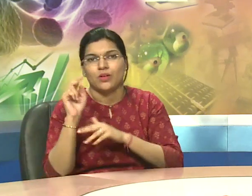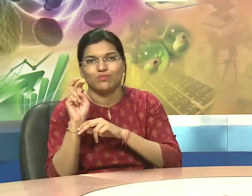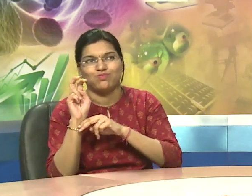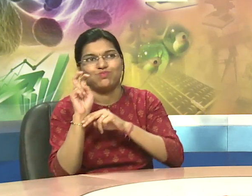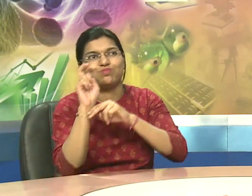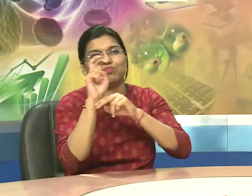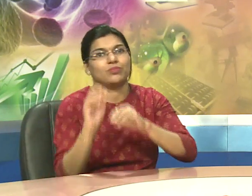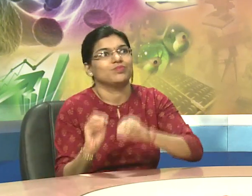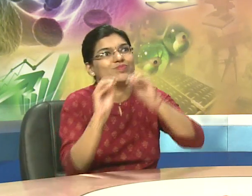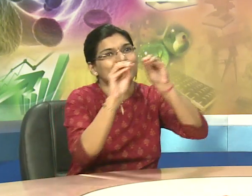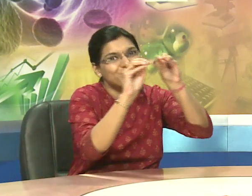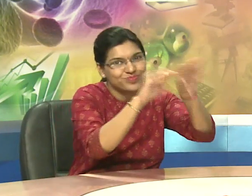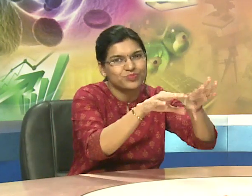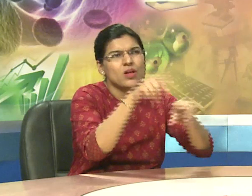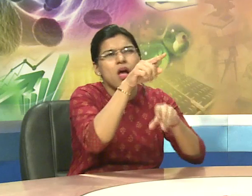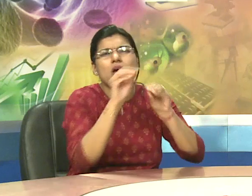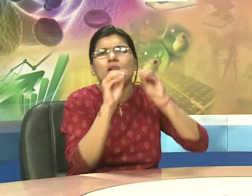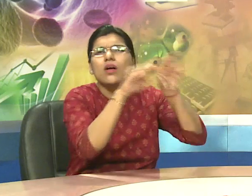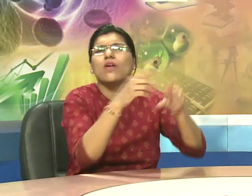to move goods from one place to another place.